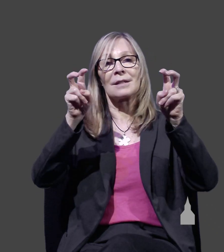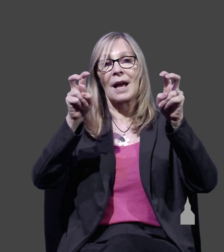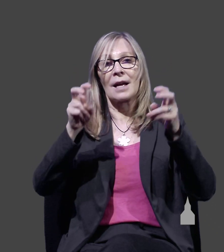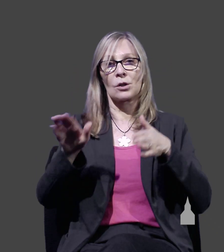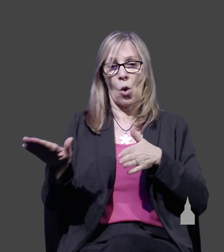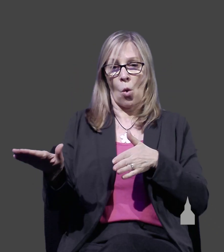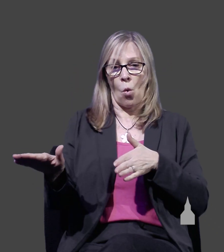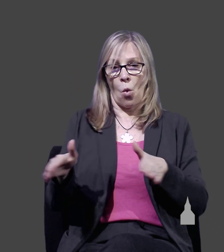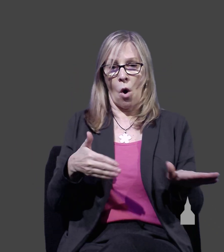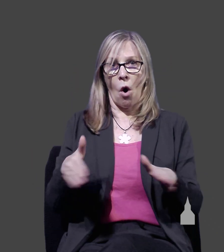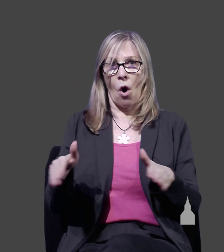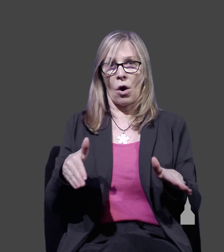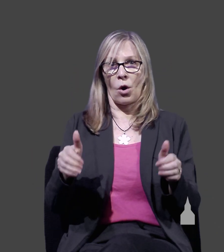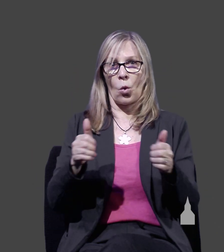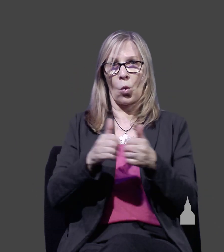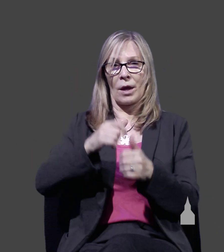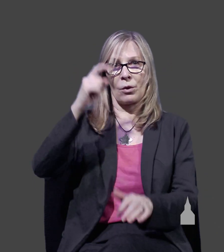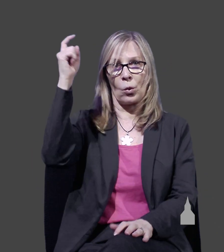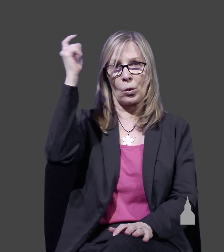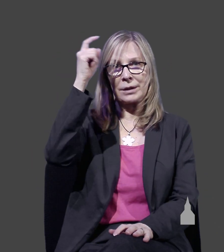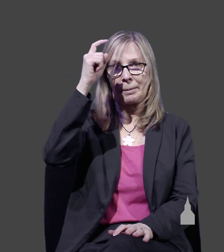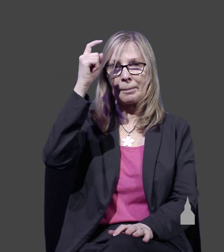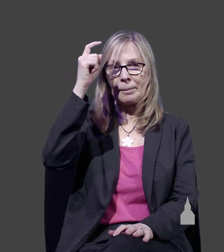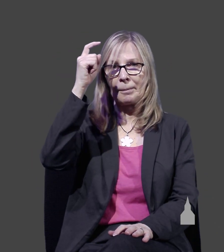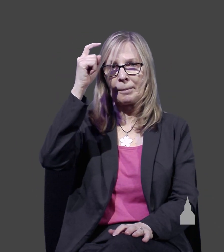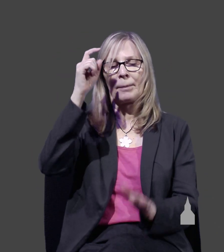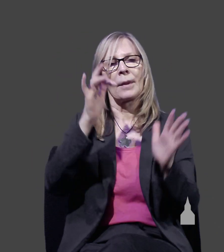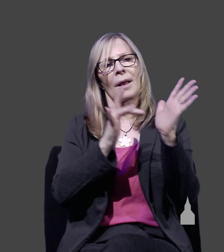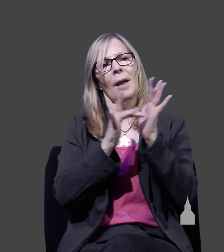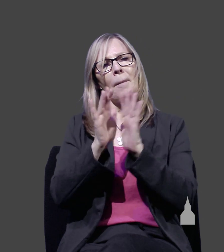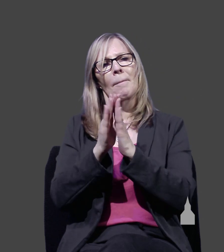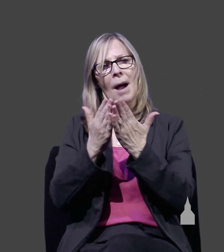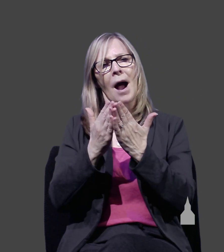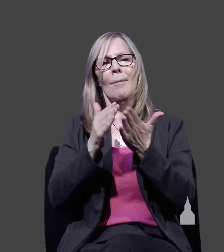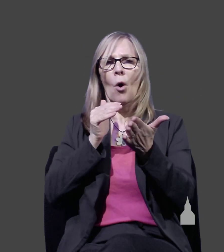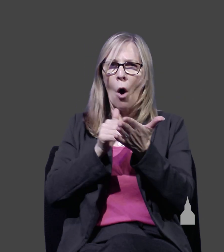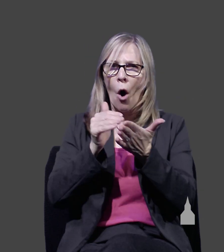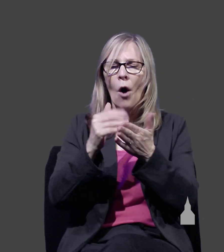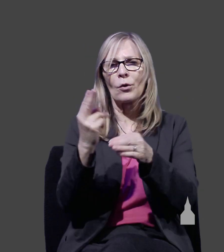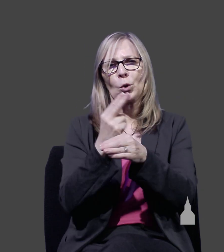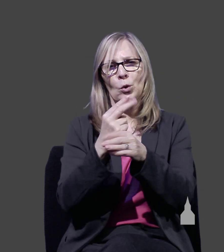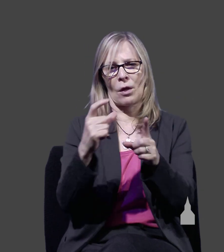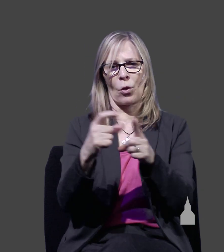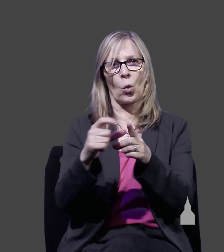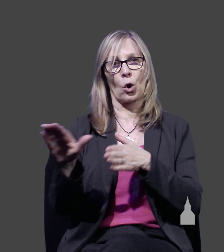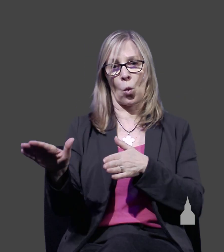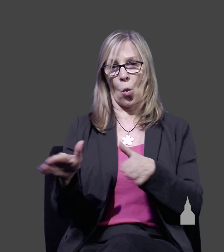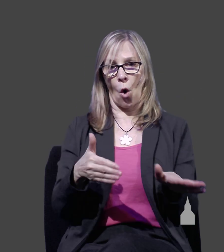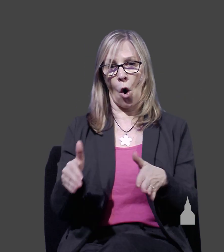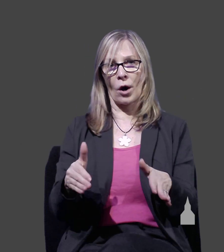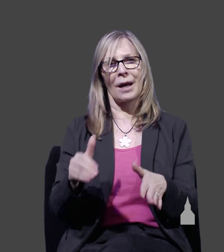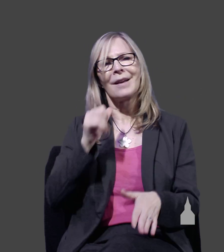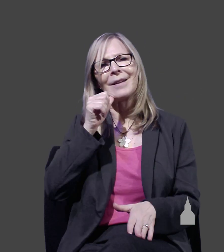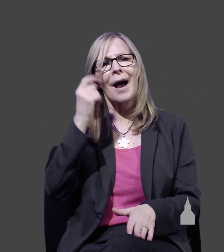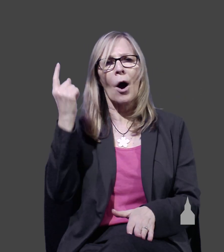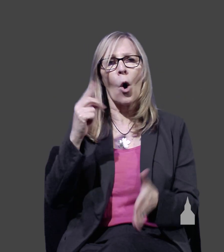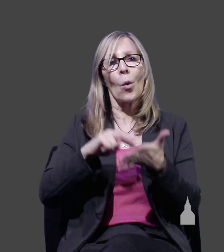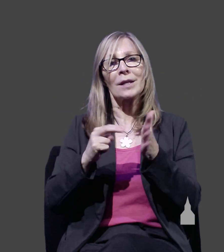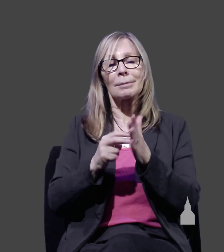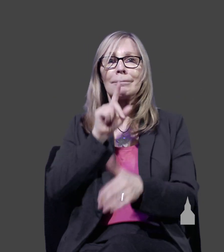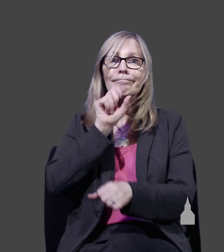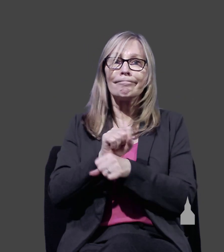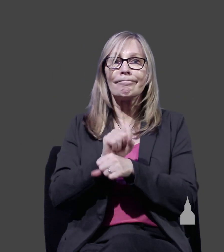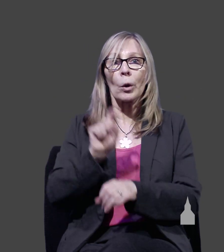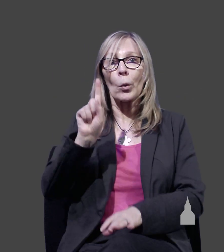Walk is simply an expression that the Bible often uses, not to refer just to the literal act of walking, but it's talking about our life, how